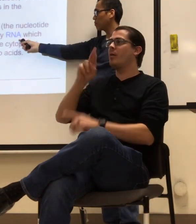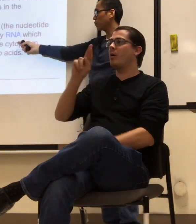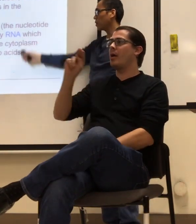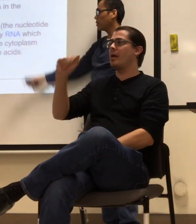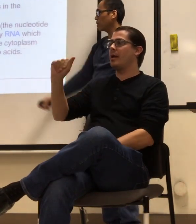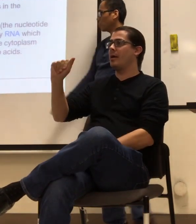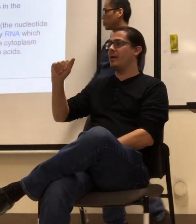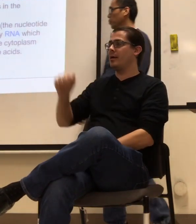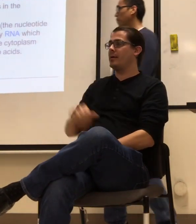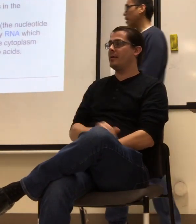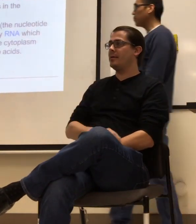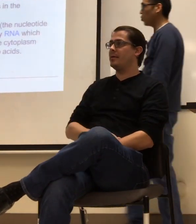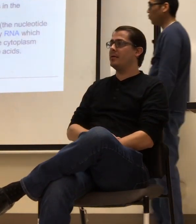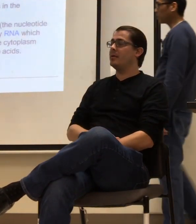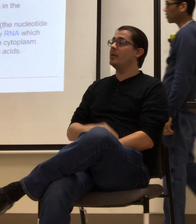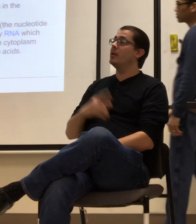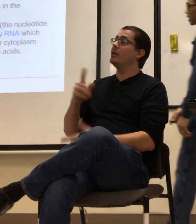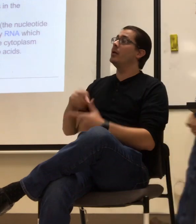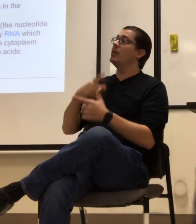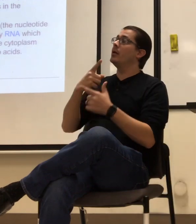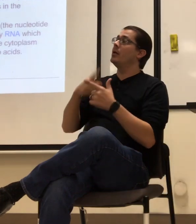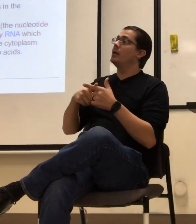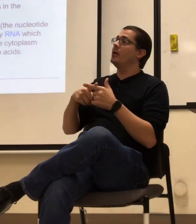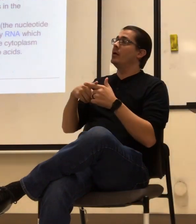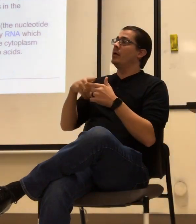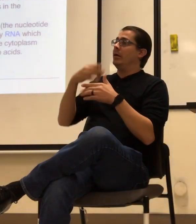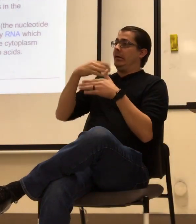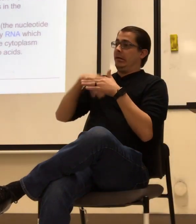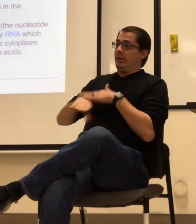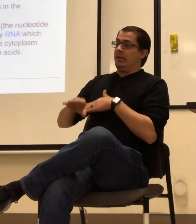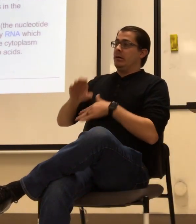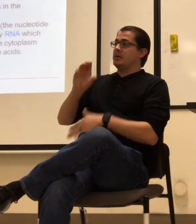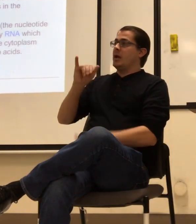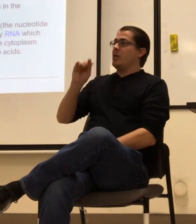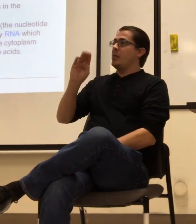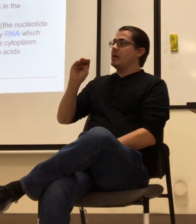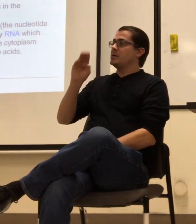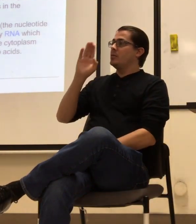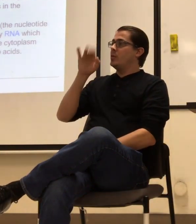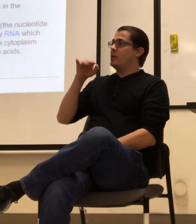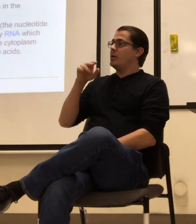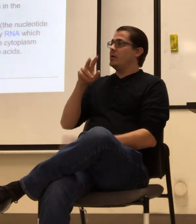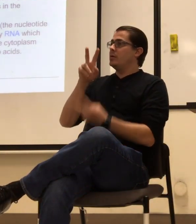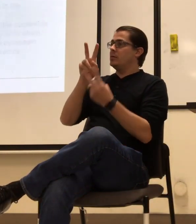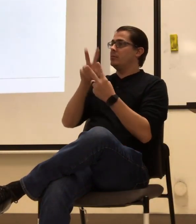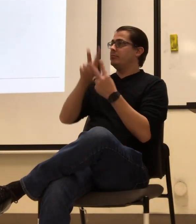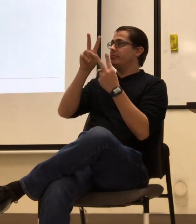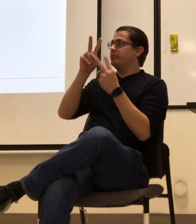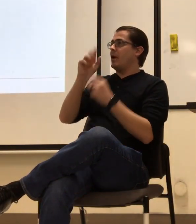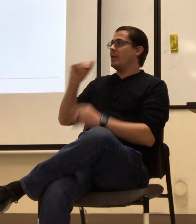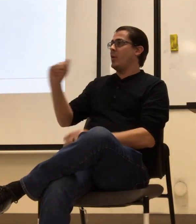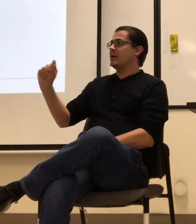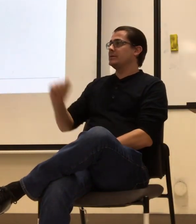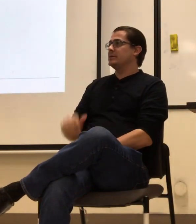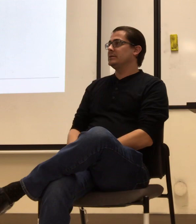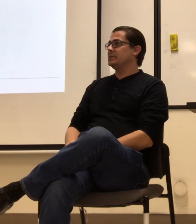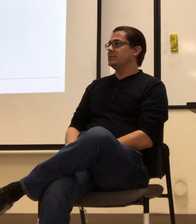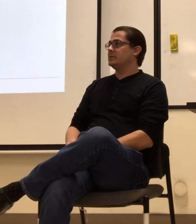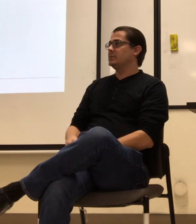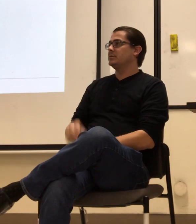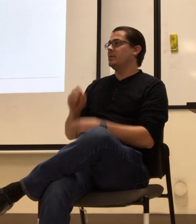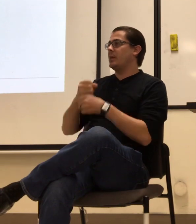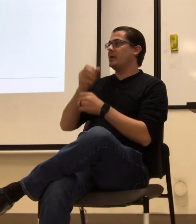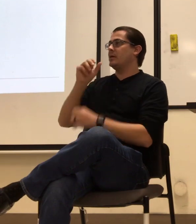here, which would then move into the cytoplasm where it orders up amino acids. Okay,